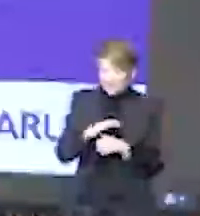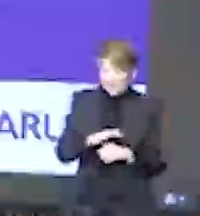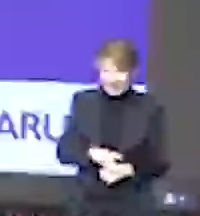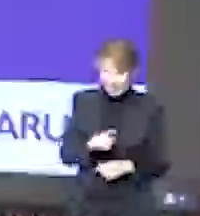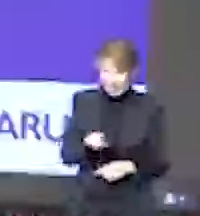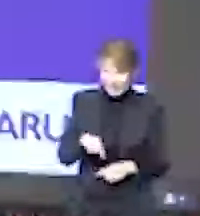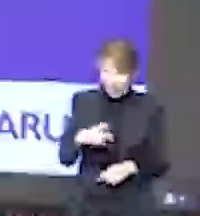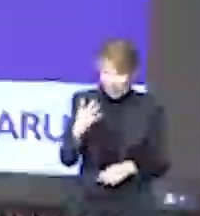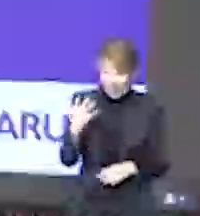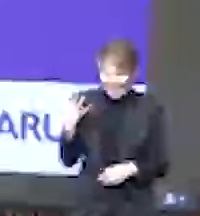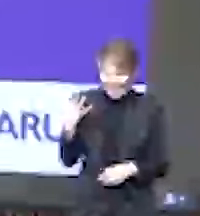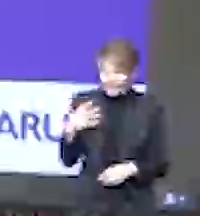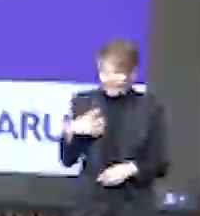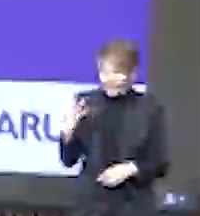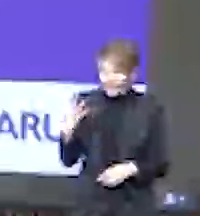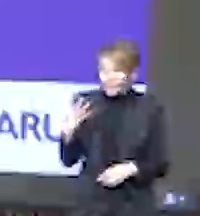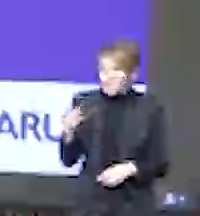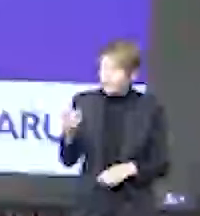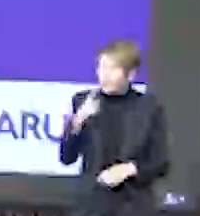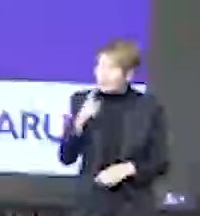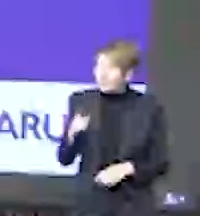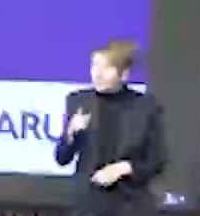hand. I'm sorry?